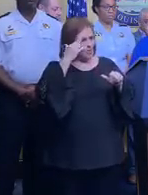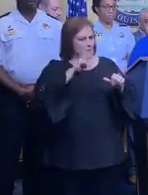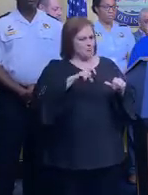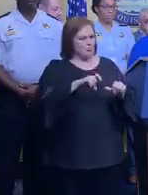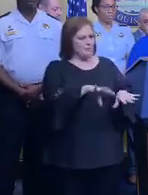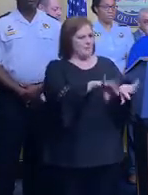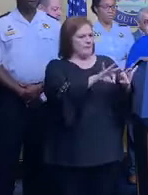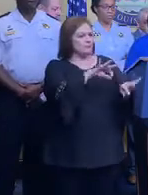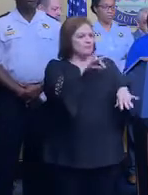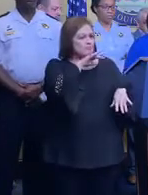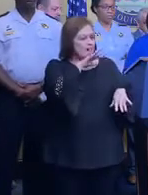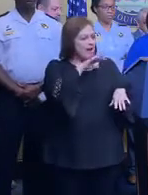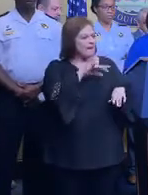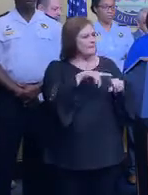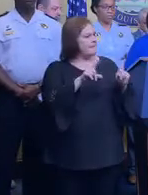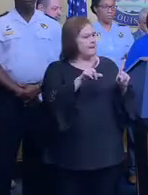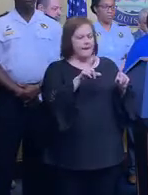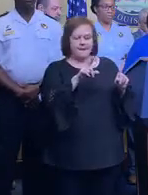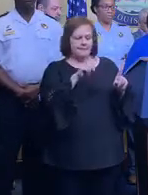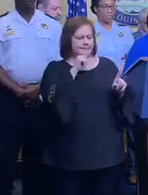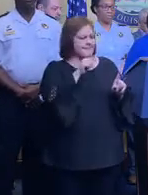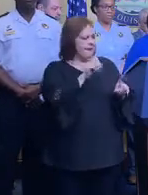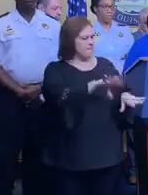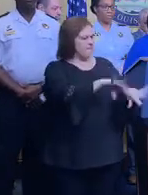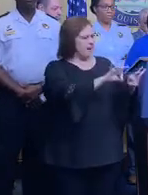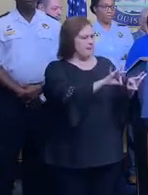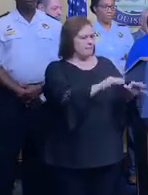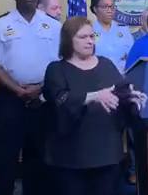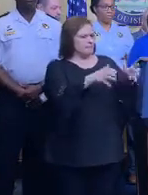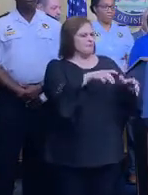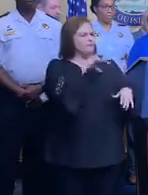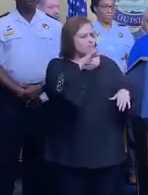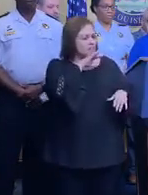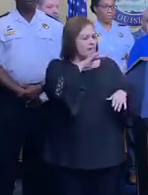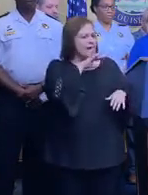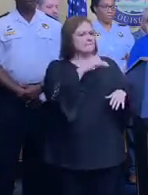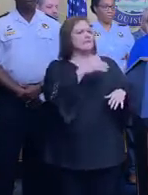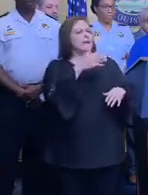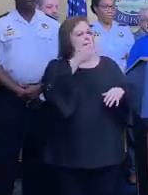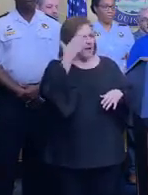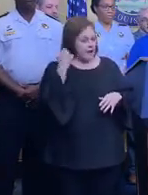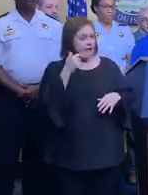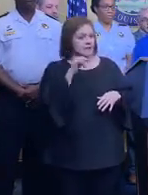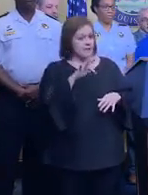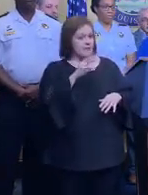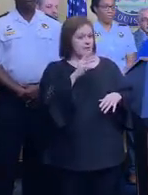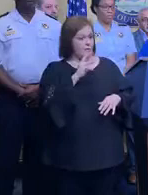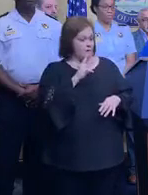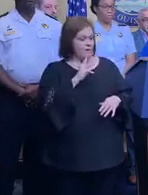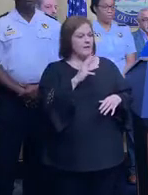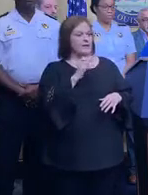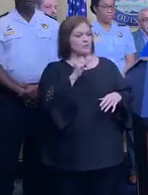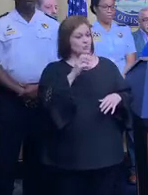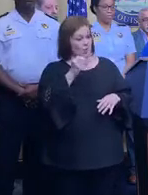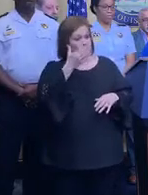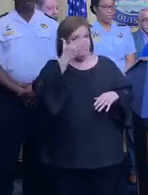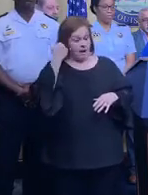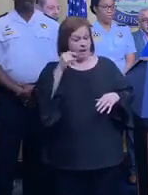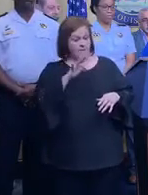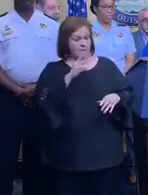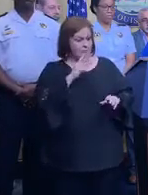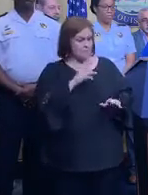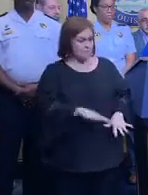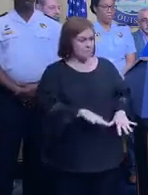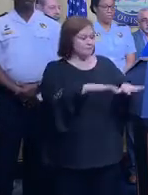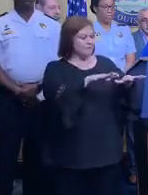morning, for example, that did not get picked up. However, it ended up, of course, in drains as well. So we're asking